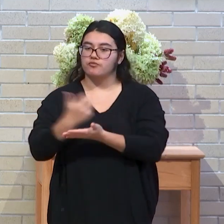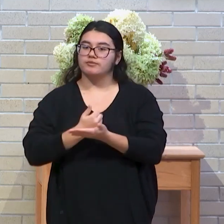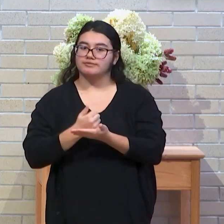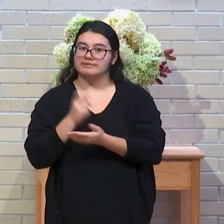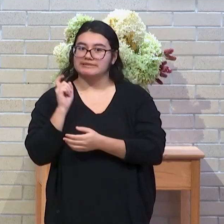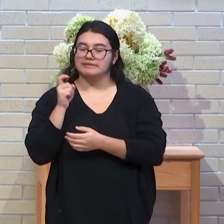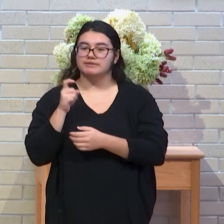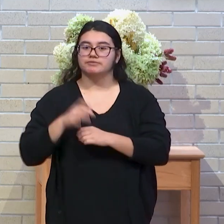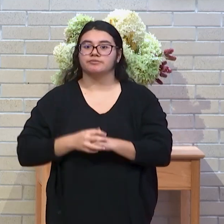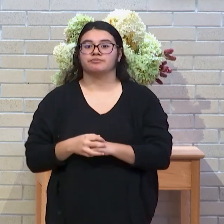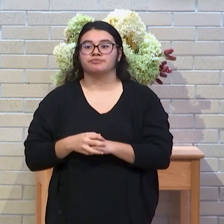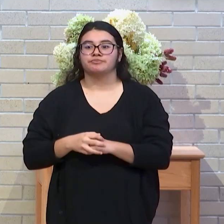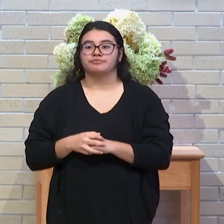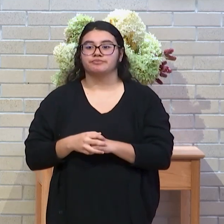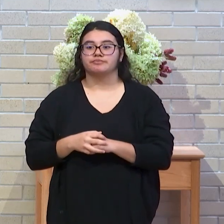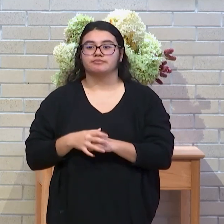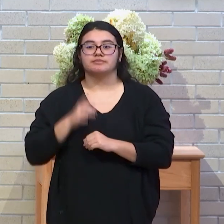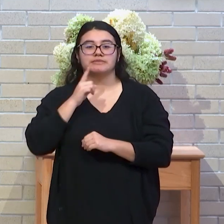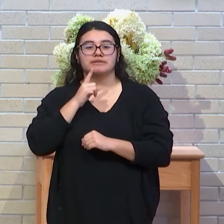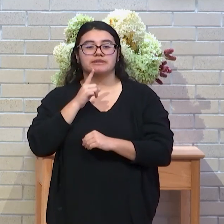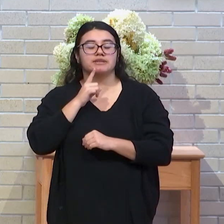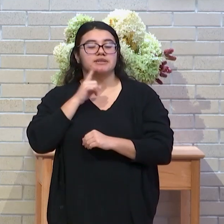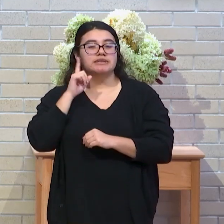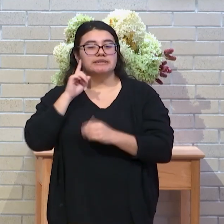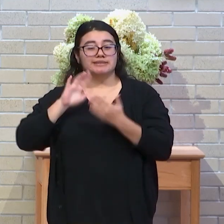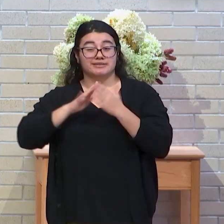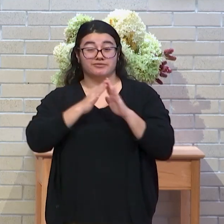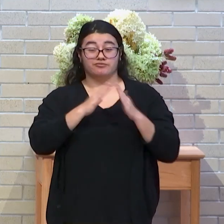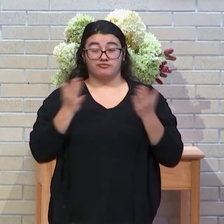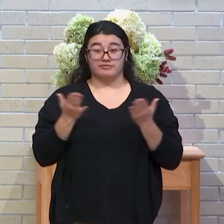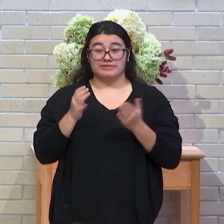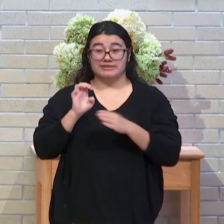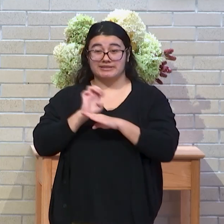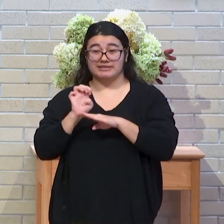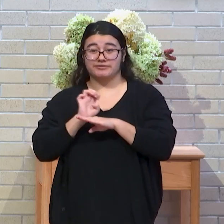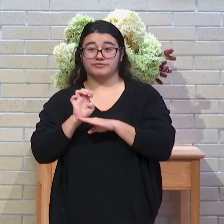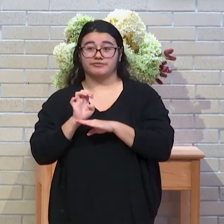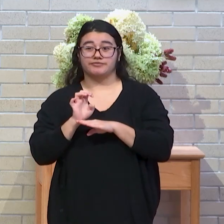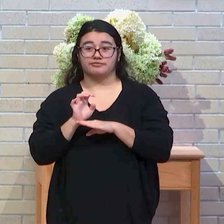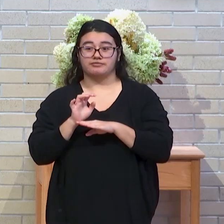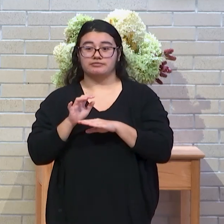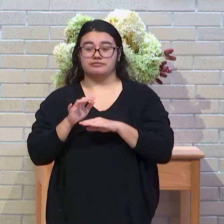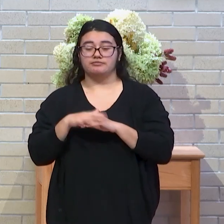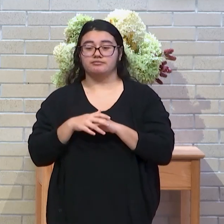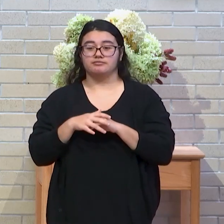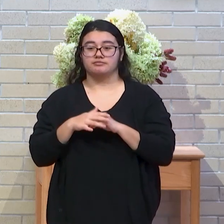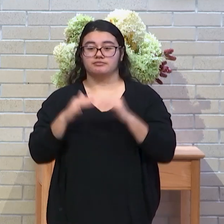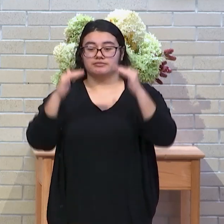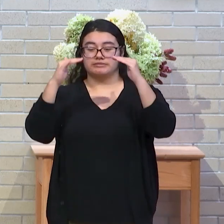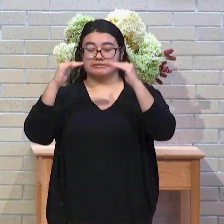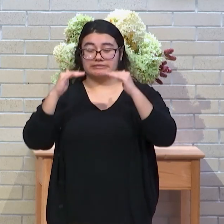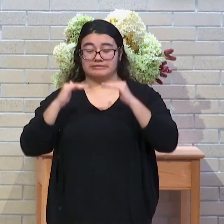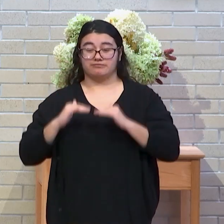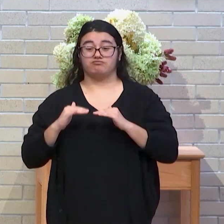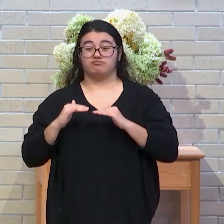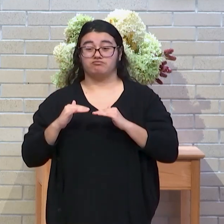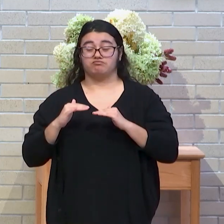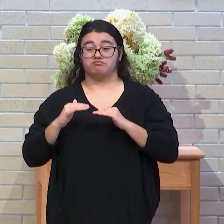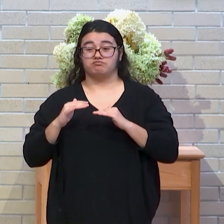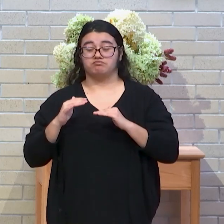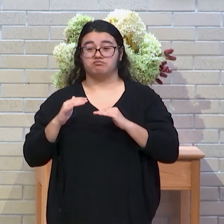like 10 years behind with both equality and equity with the deaf and the black community, but I see them getting to where they